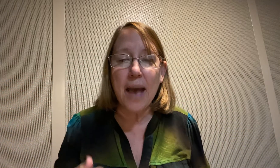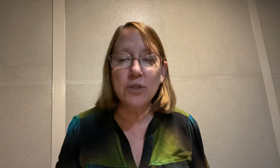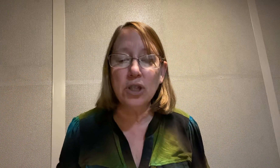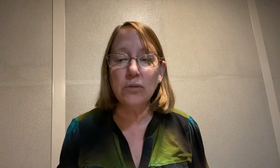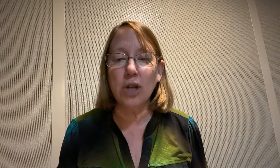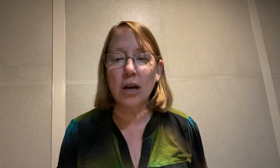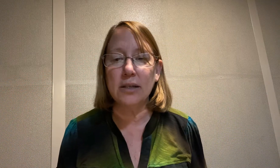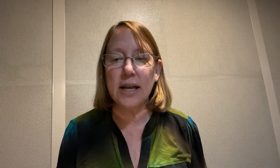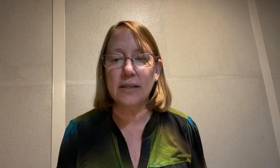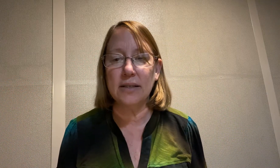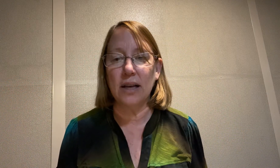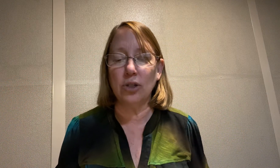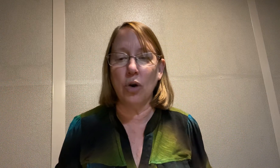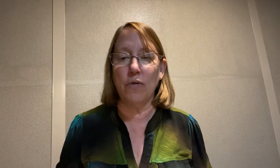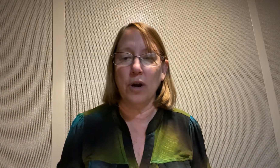absolute darkness settled over